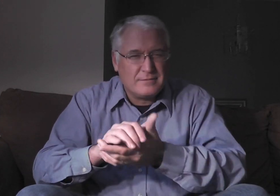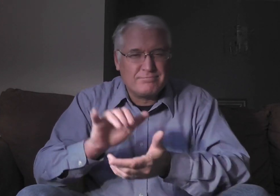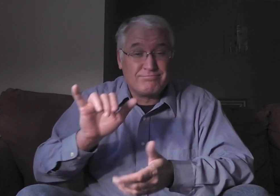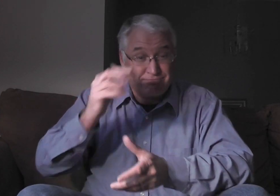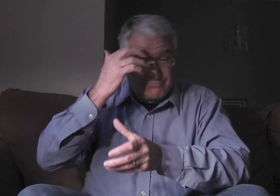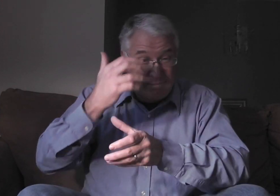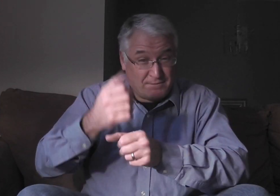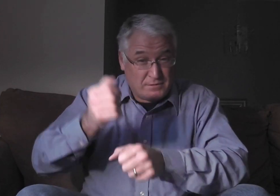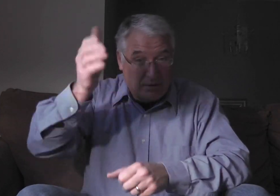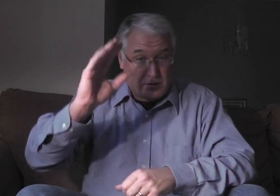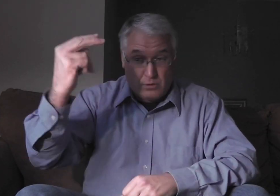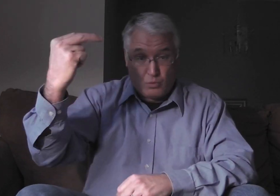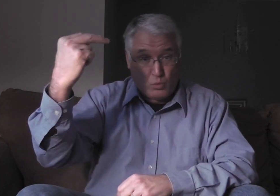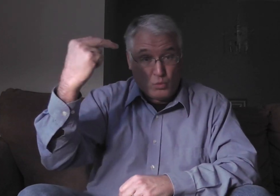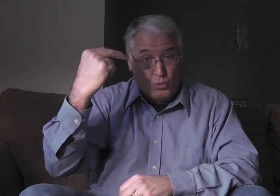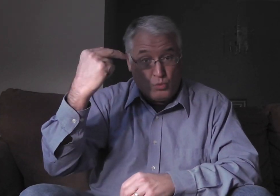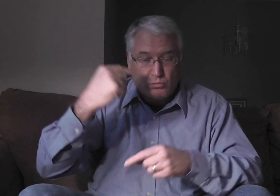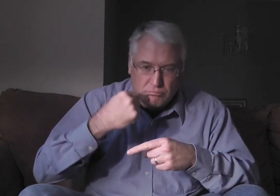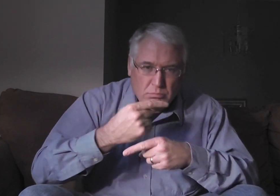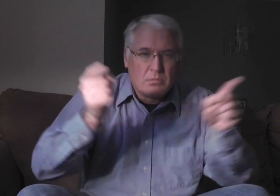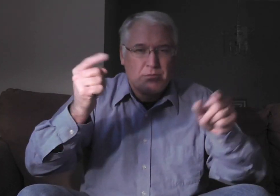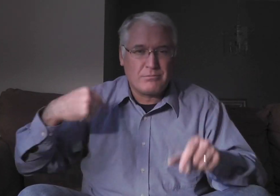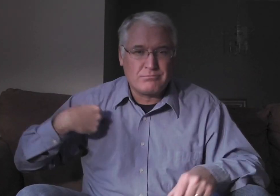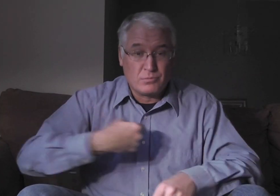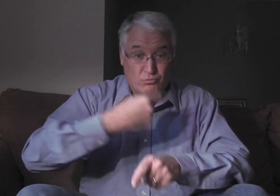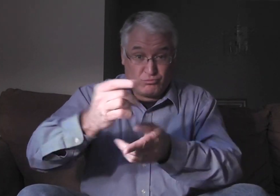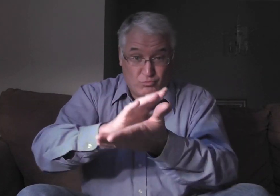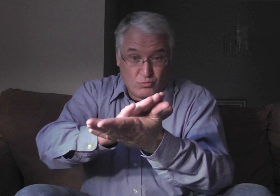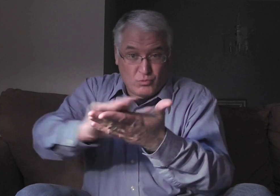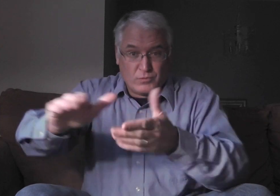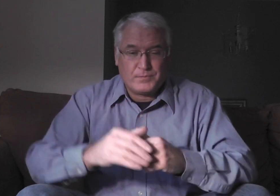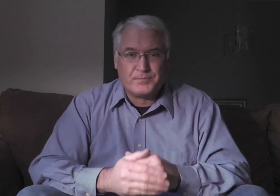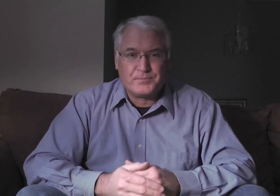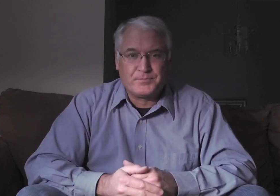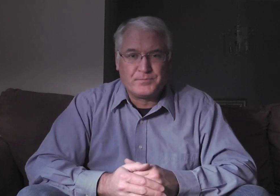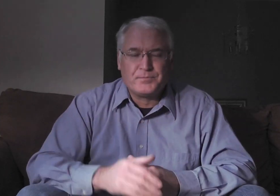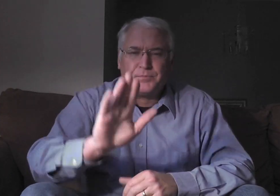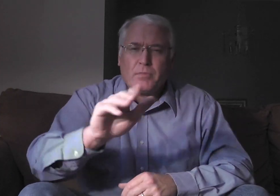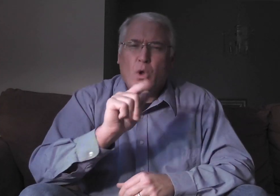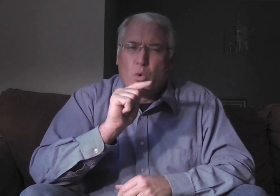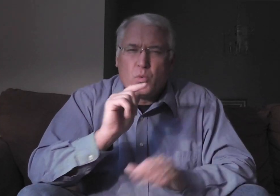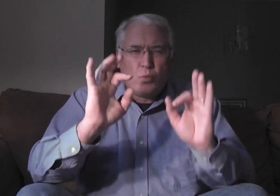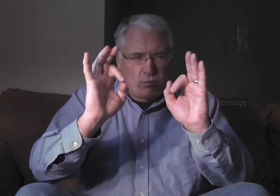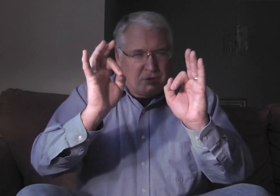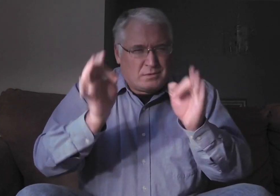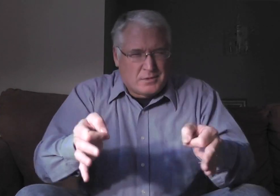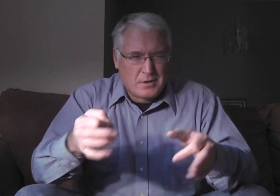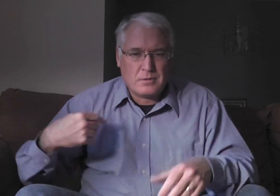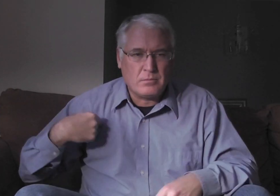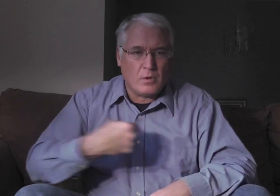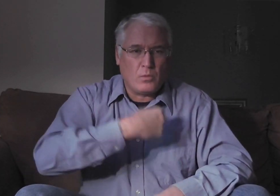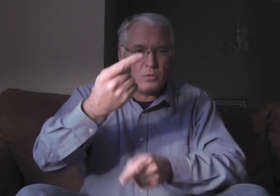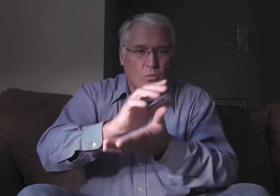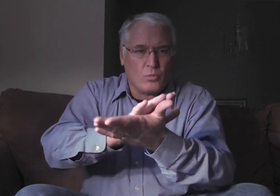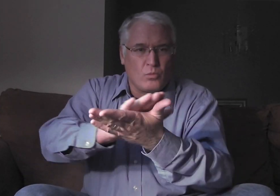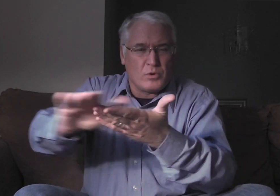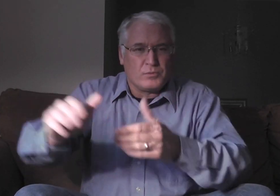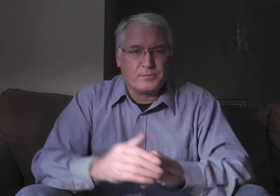Our belief, our faith, God sees, and he counts it as righteousness. Who decides that